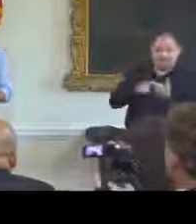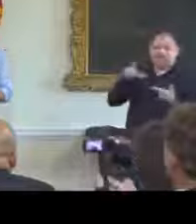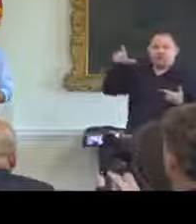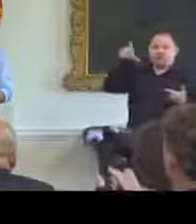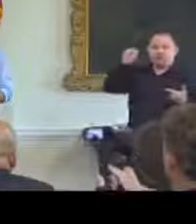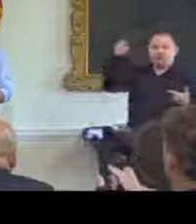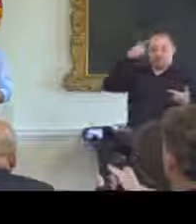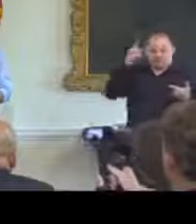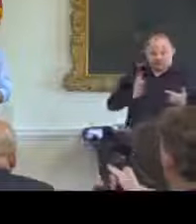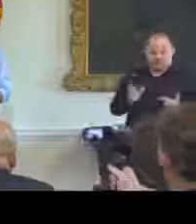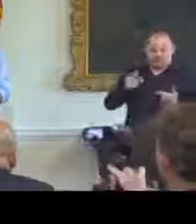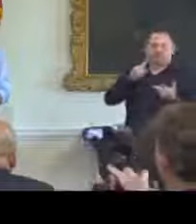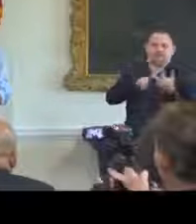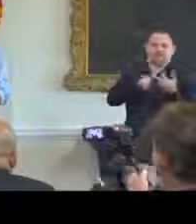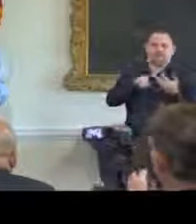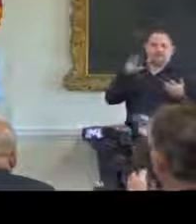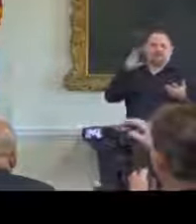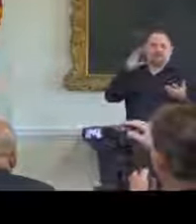So congratulations, Nyle.